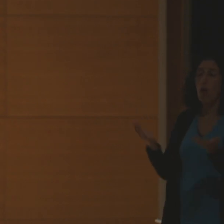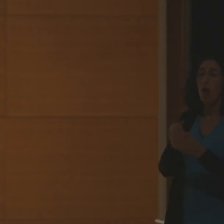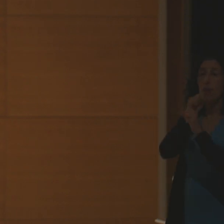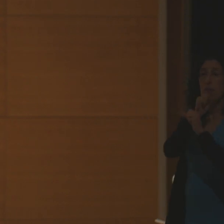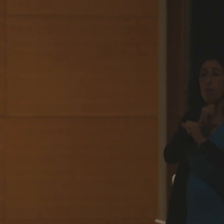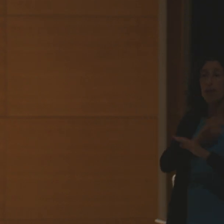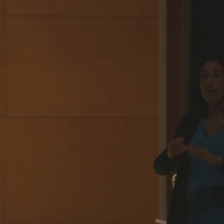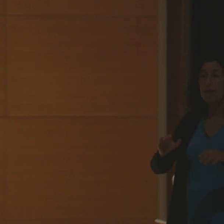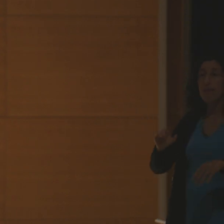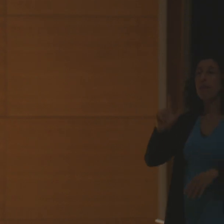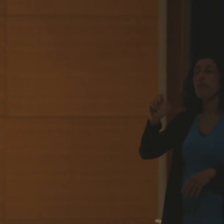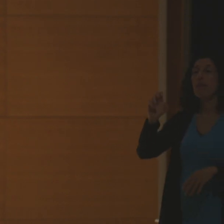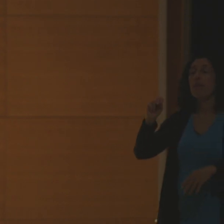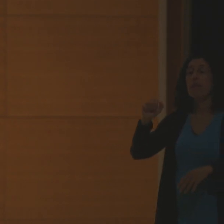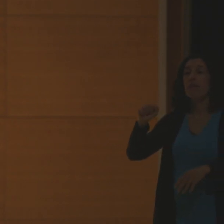Lenape Majantse,